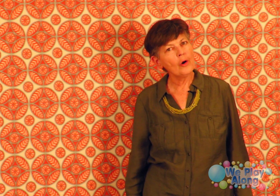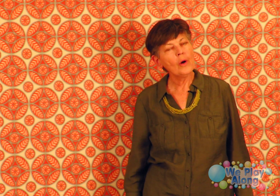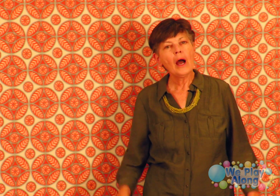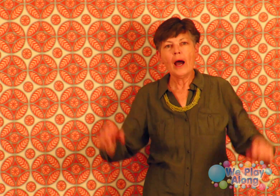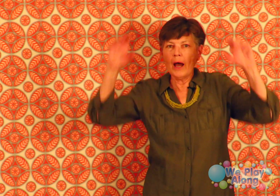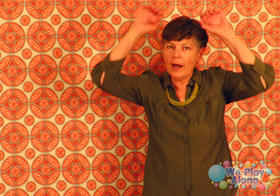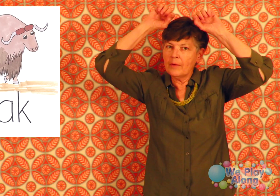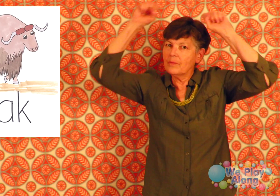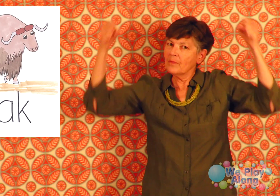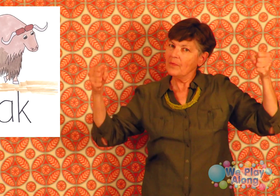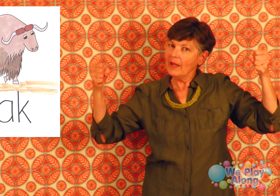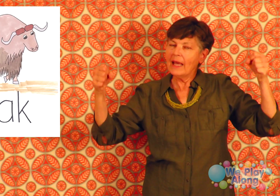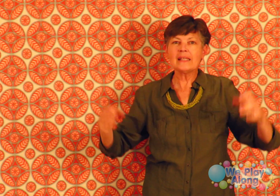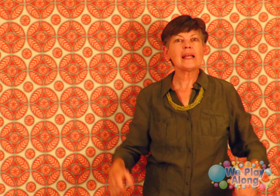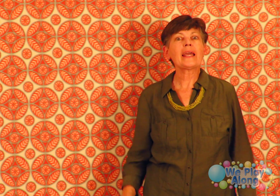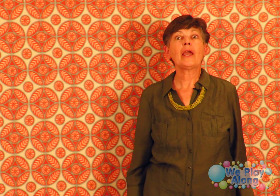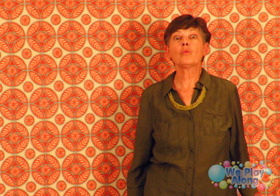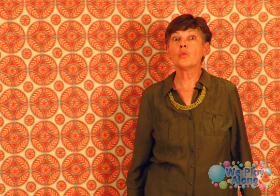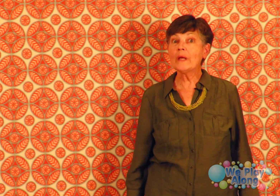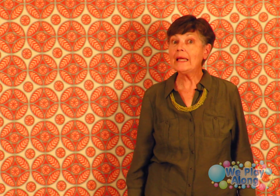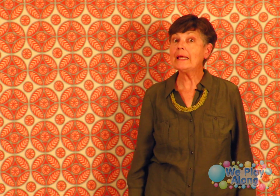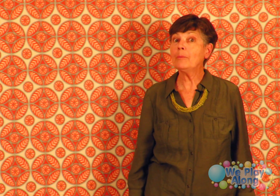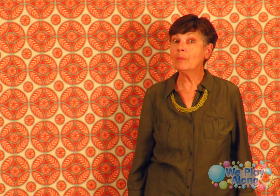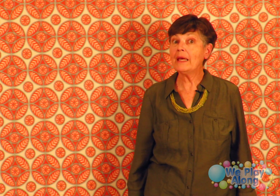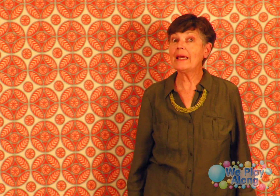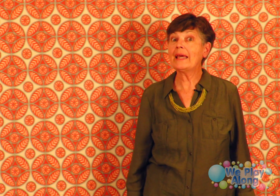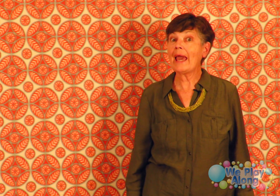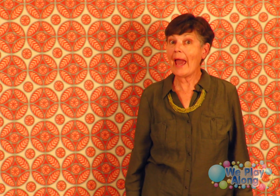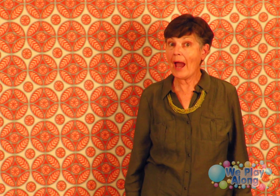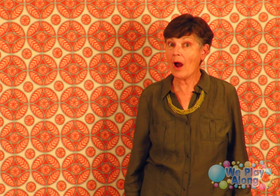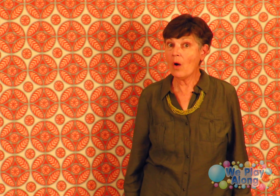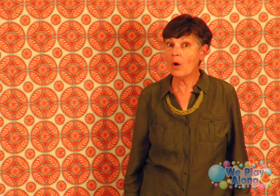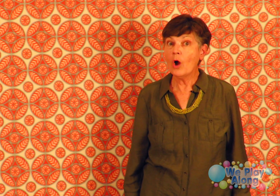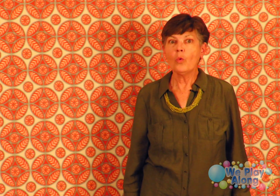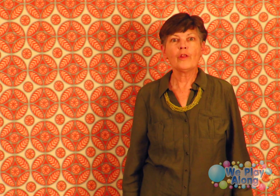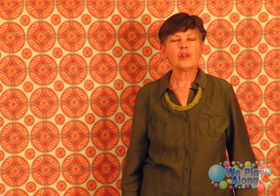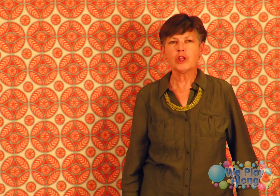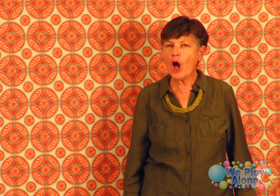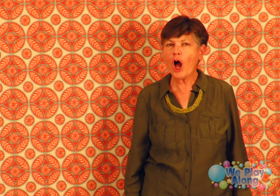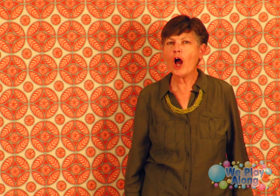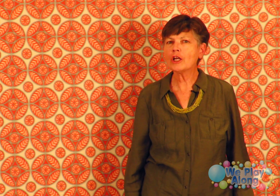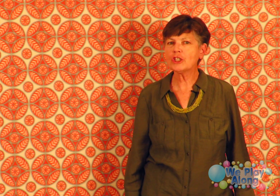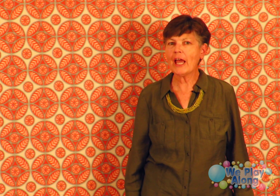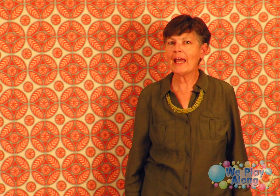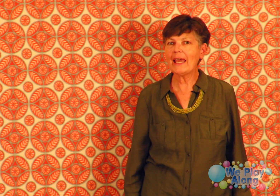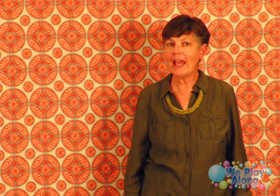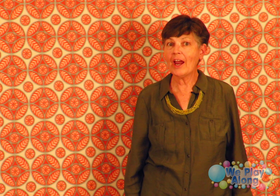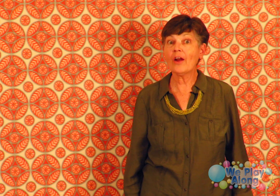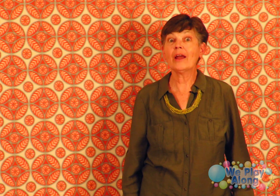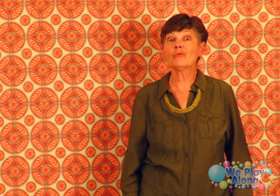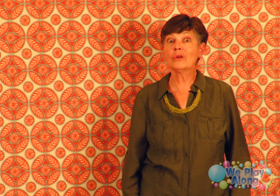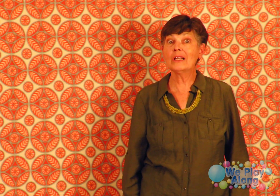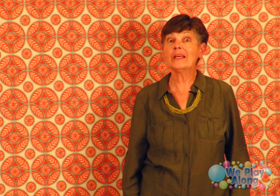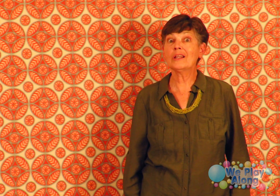know, it's like a really big cow with long shaggy hair and really